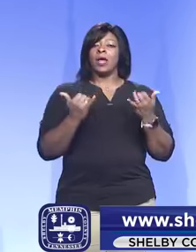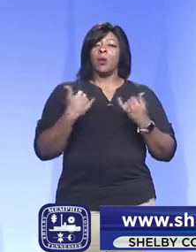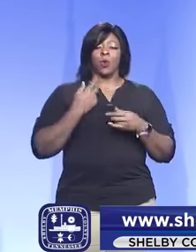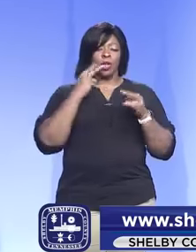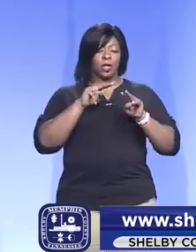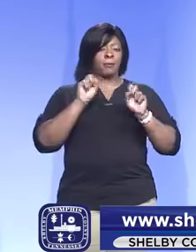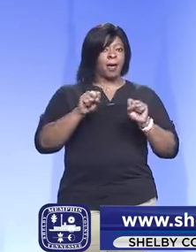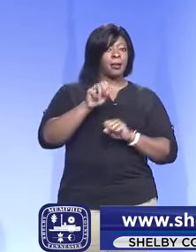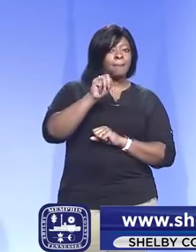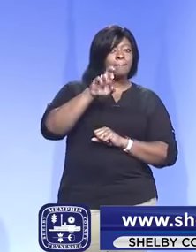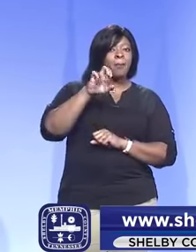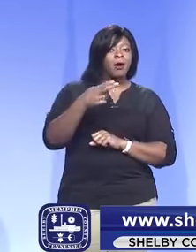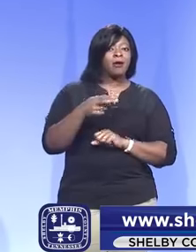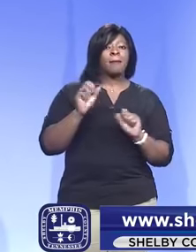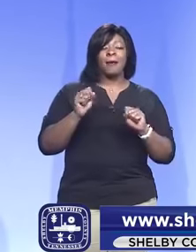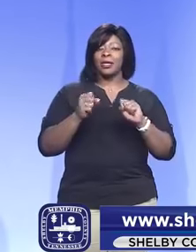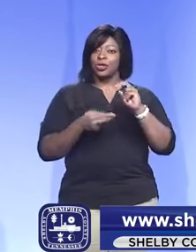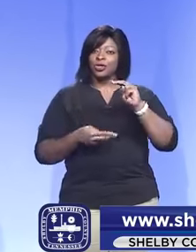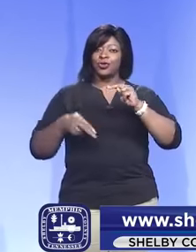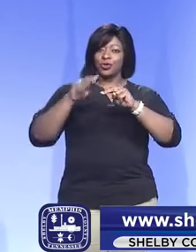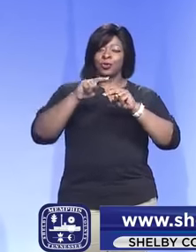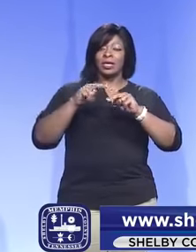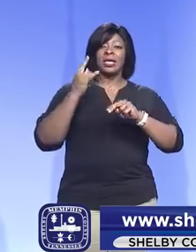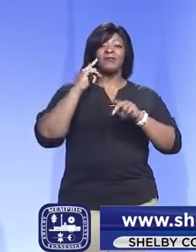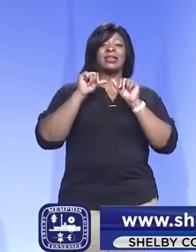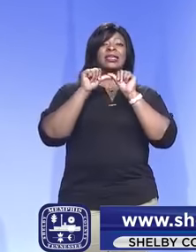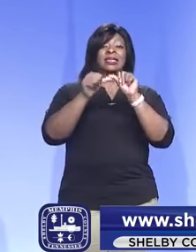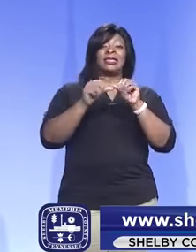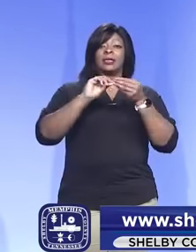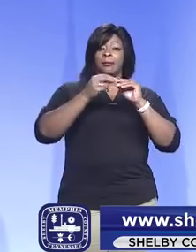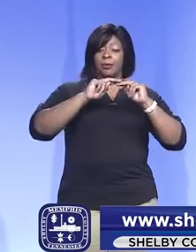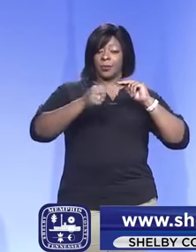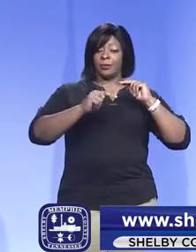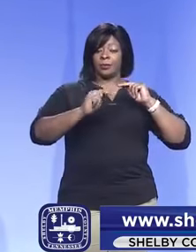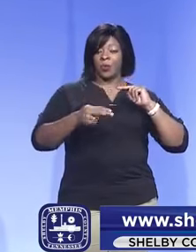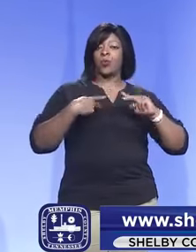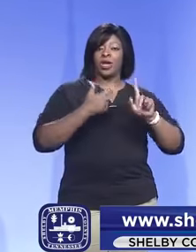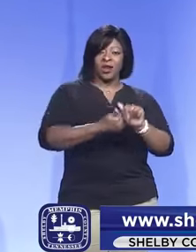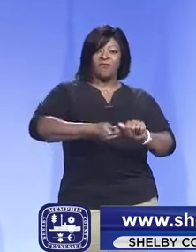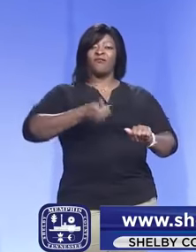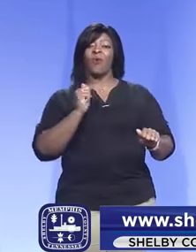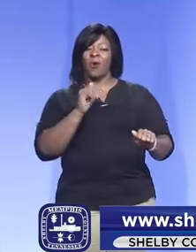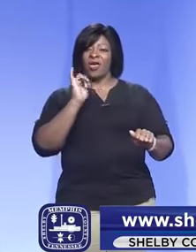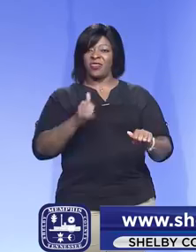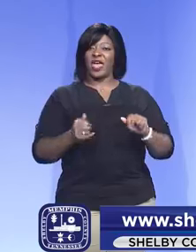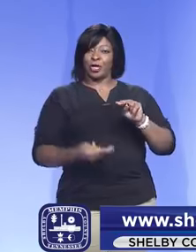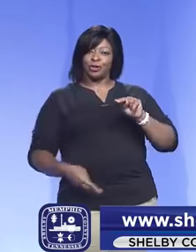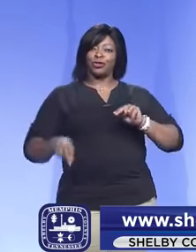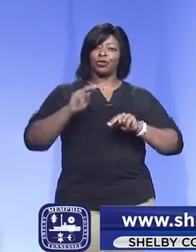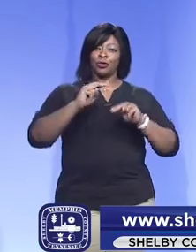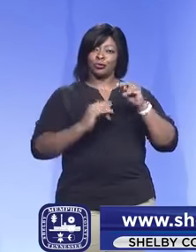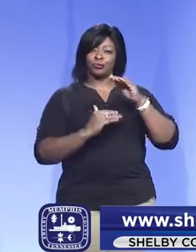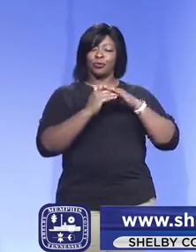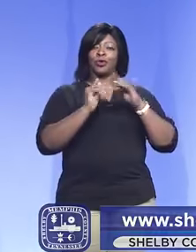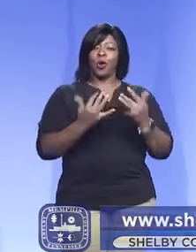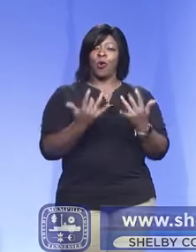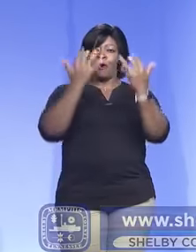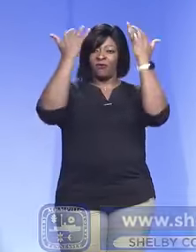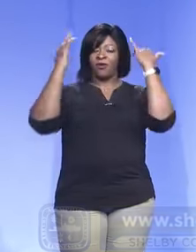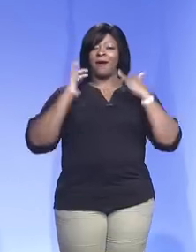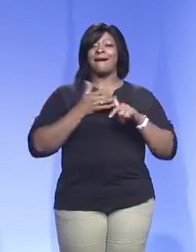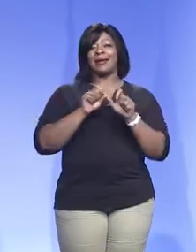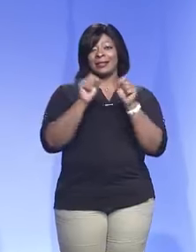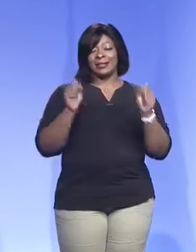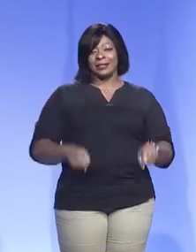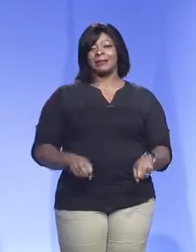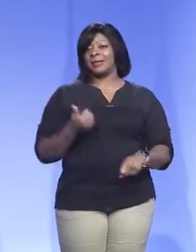looking at March as a potential, but if we continue to bring those down, we can avoid a surge that really overwhelms our